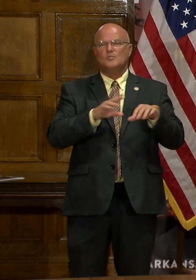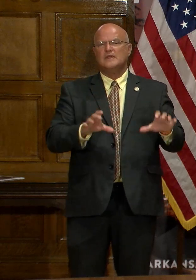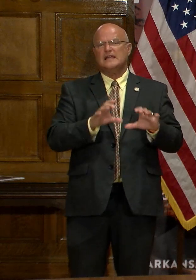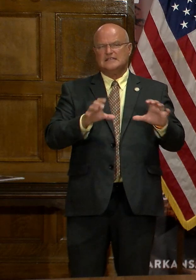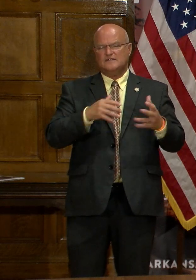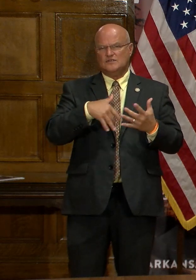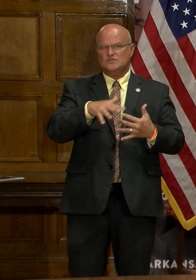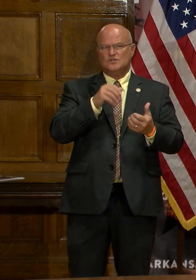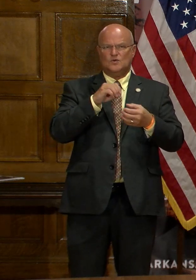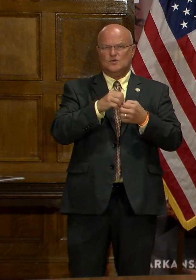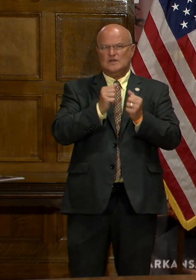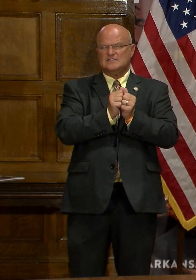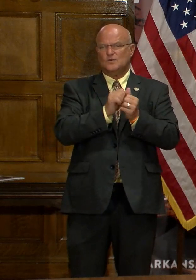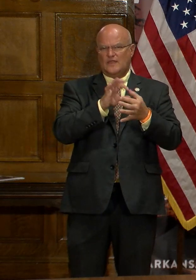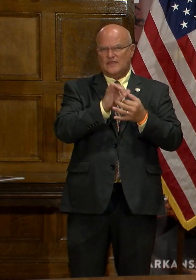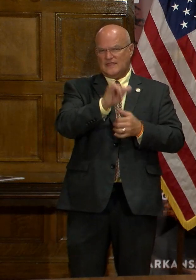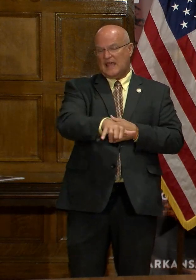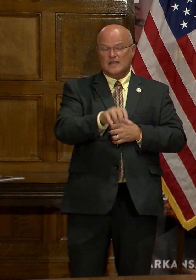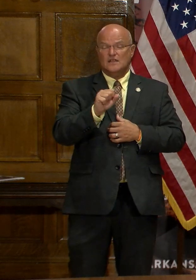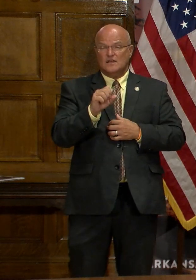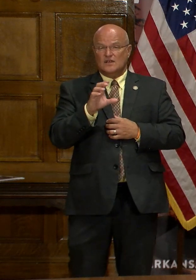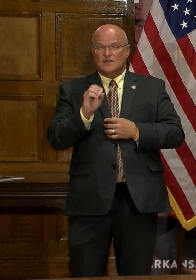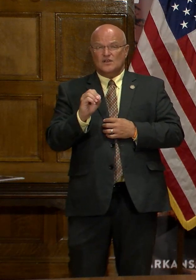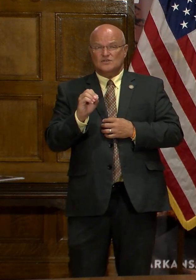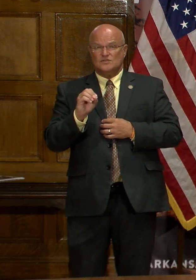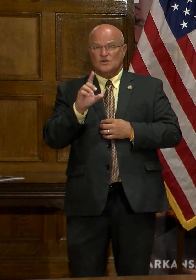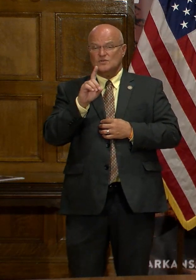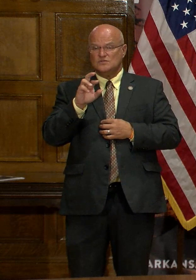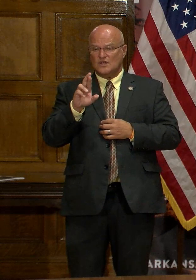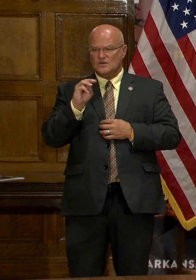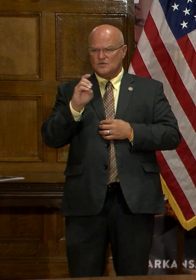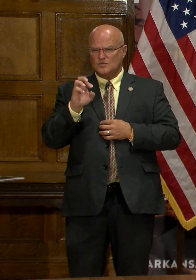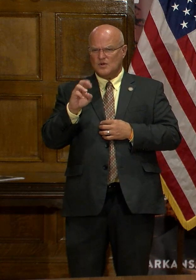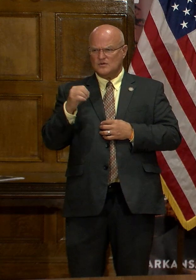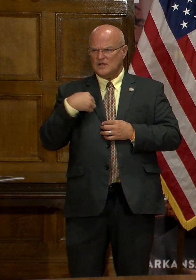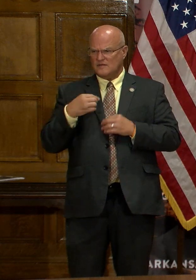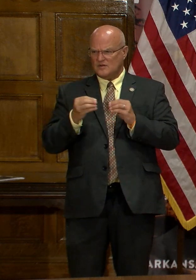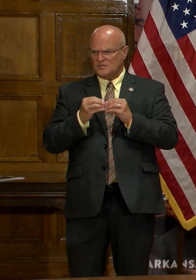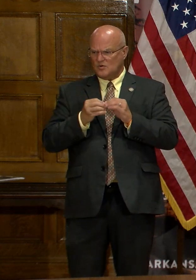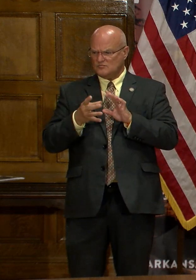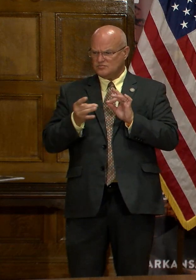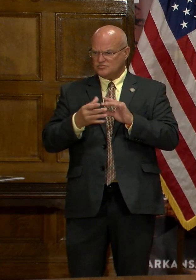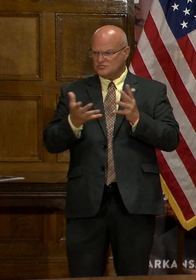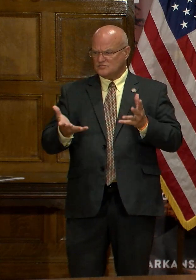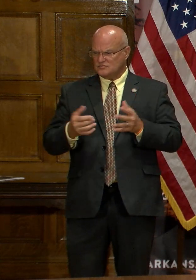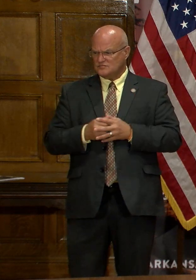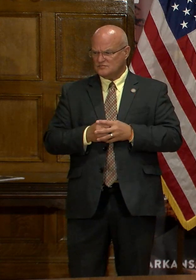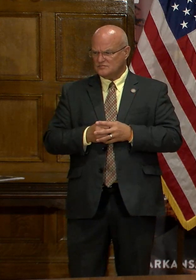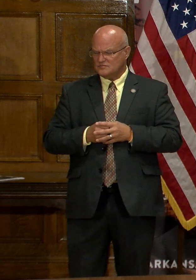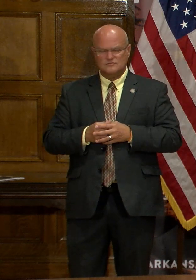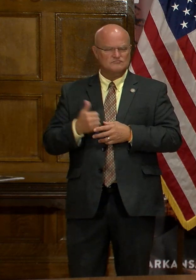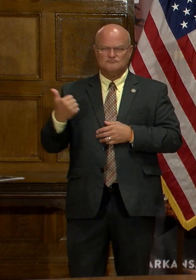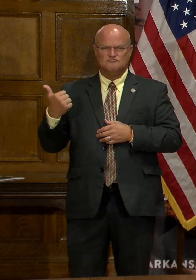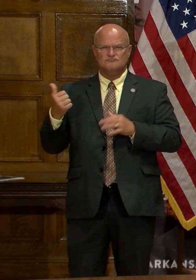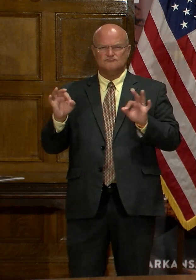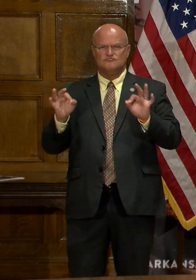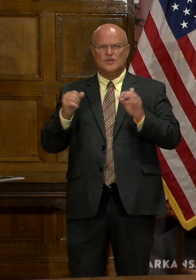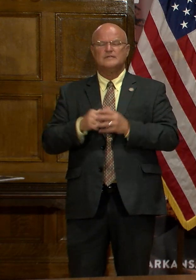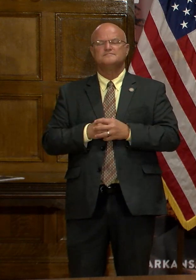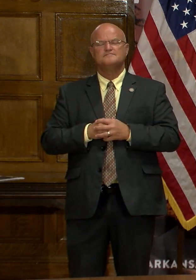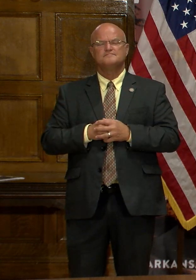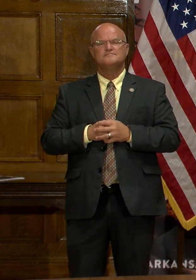activities associated with it. So, Dr. Romero, I know, did you have anything you wanted to add to that? No, I think you're exactly